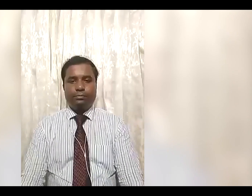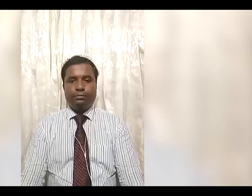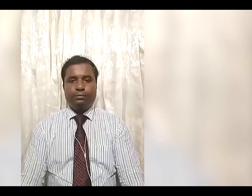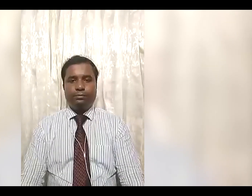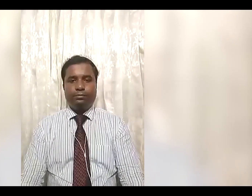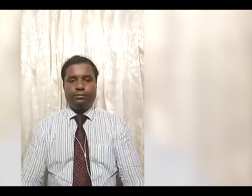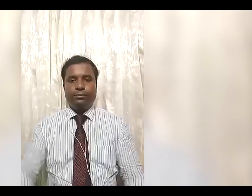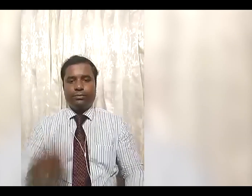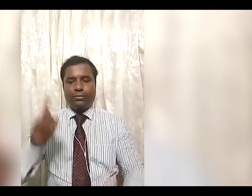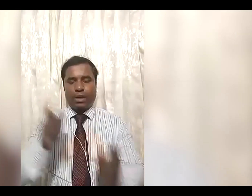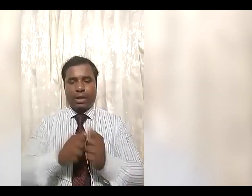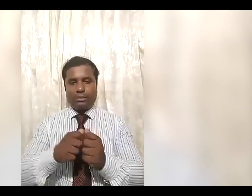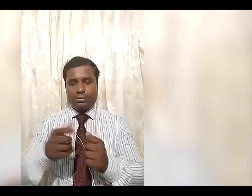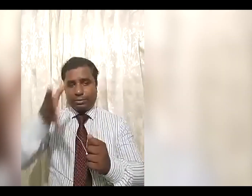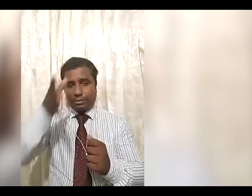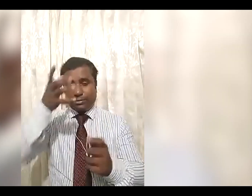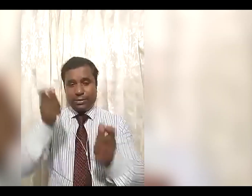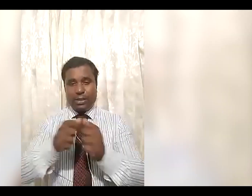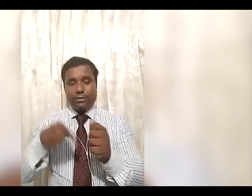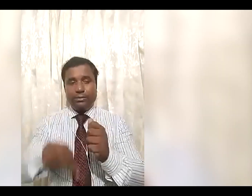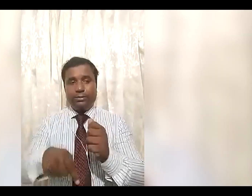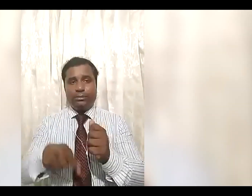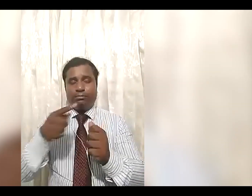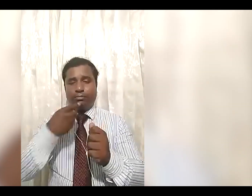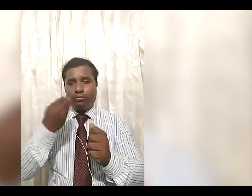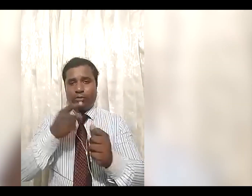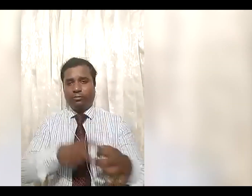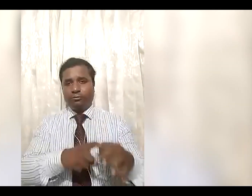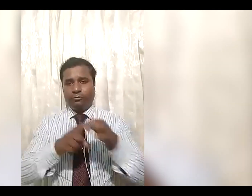of that page, there's links to the others.